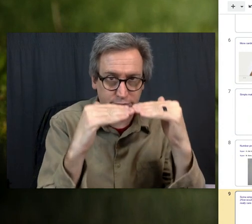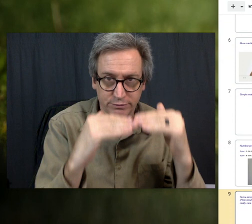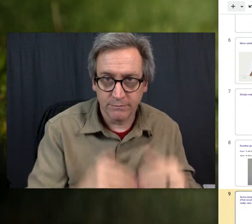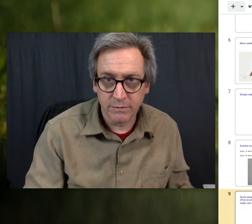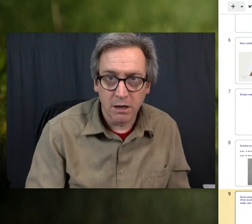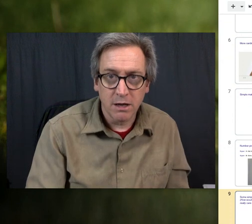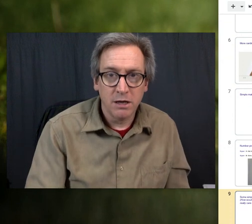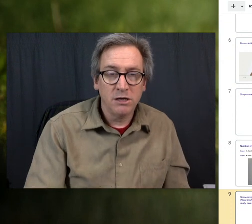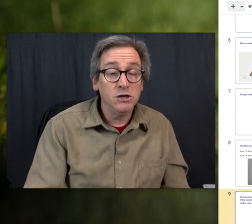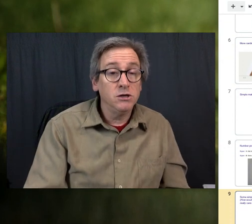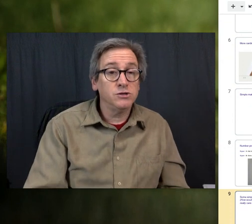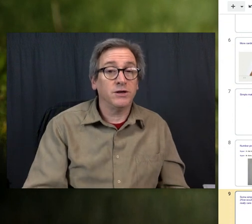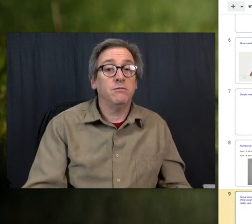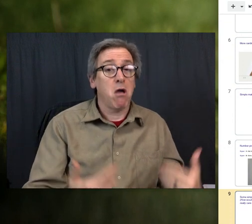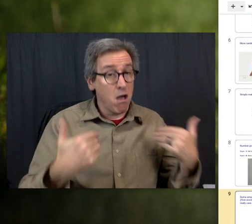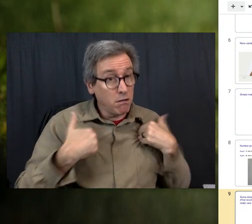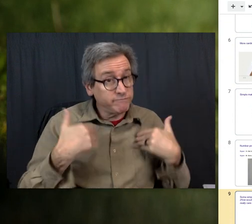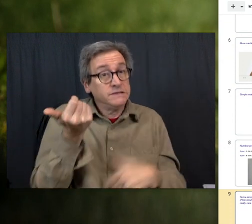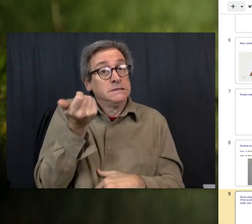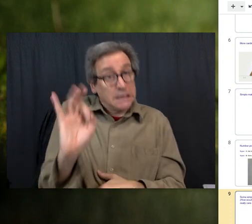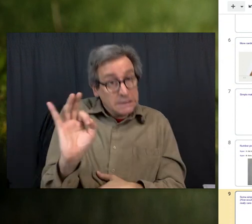fair. So I could.